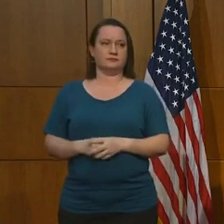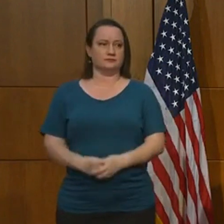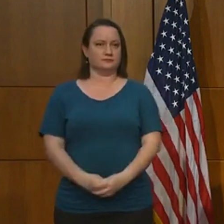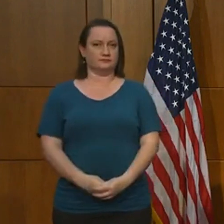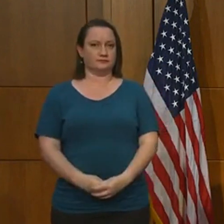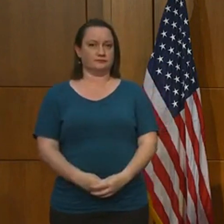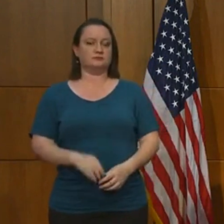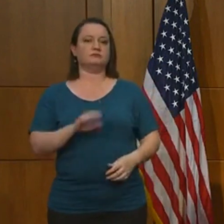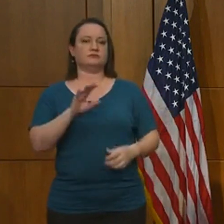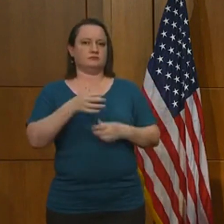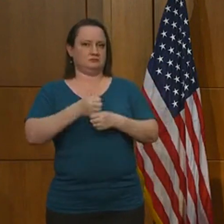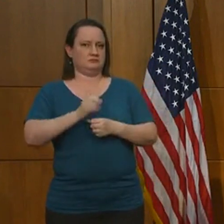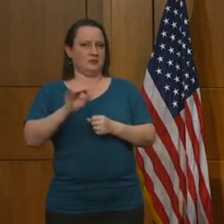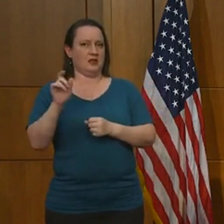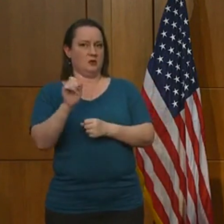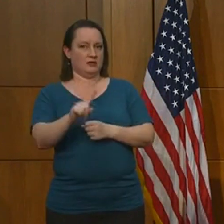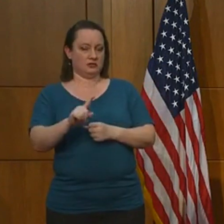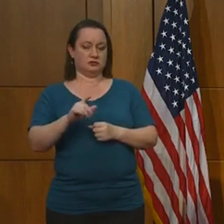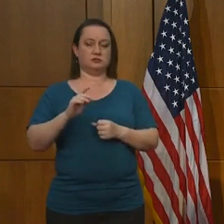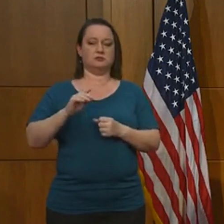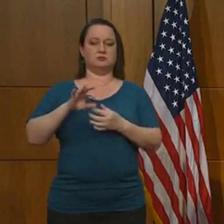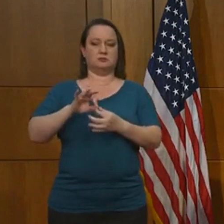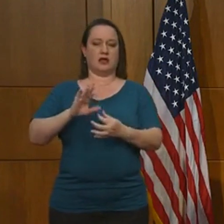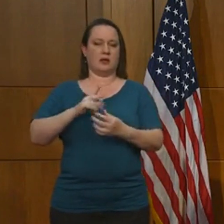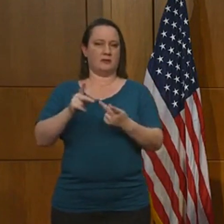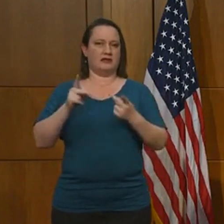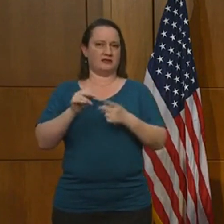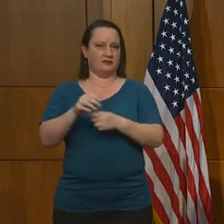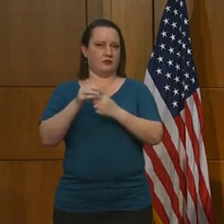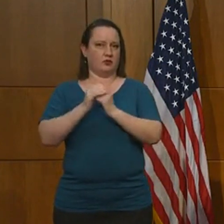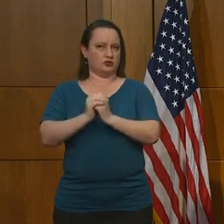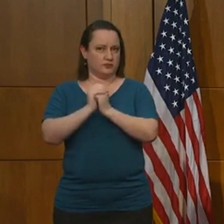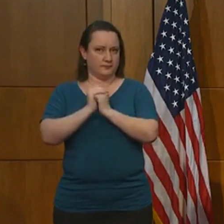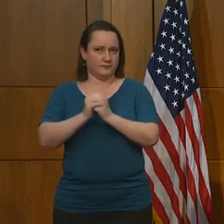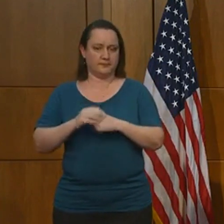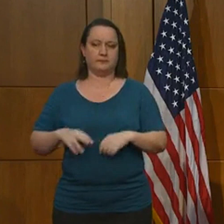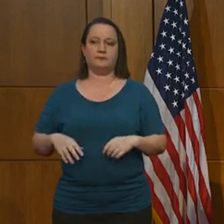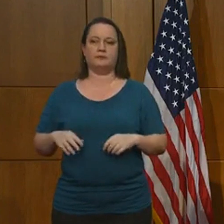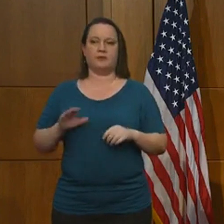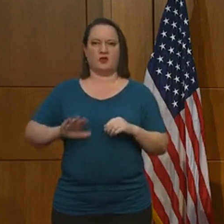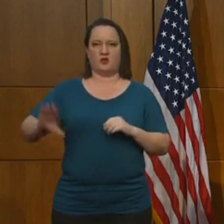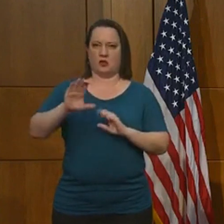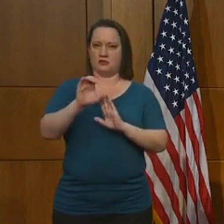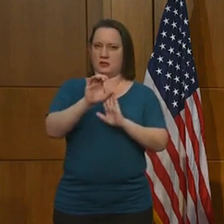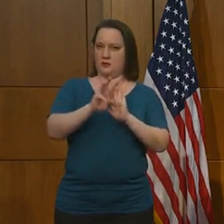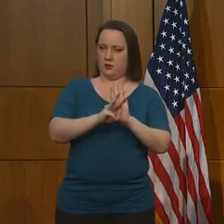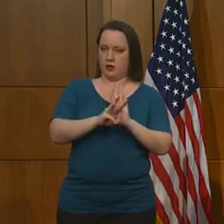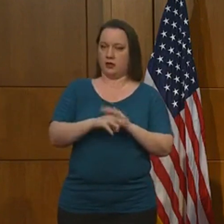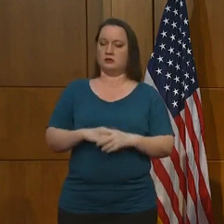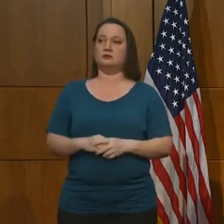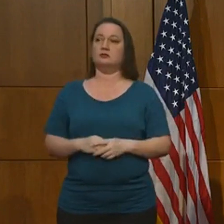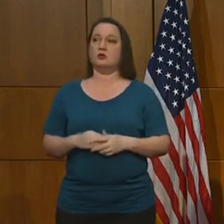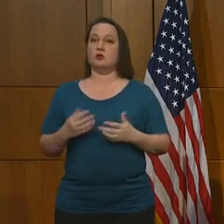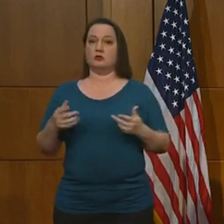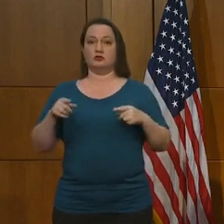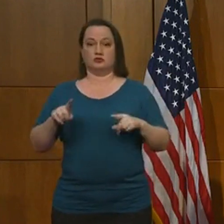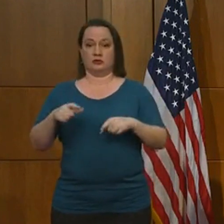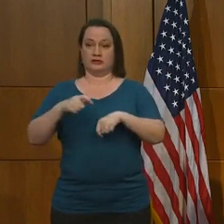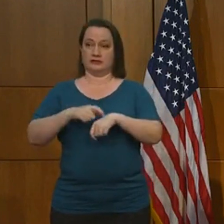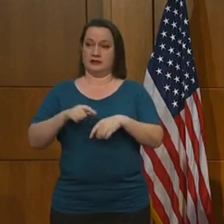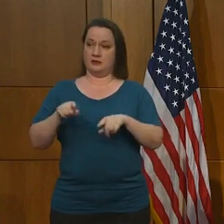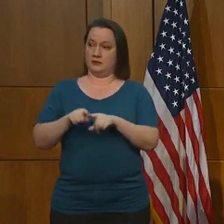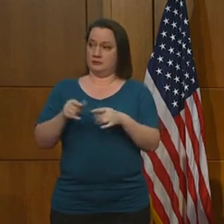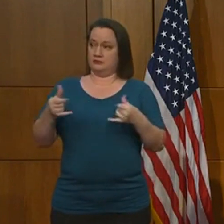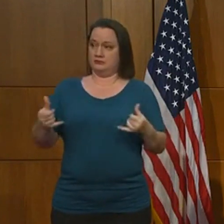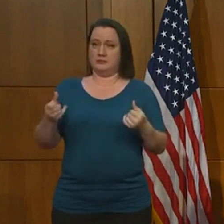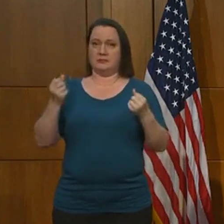is about our places of worship across the Commonwealth. And the first thing that I would say is, in a time like this, when so many people